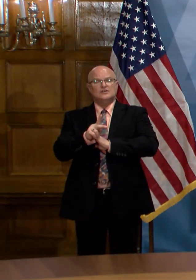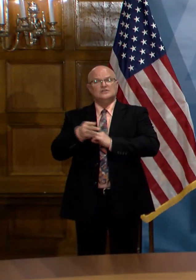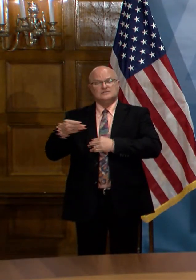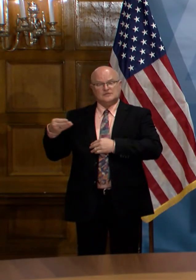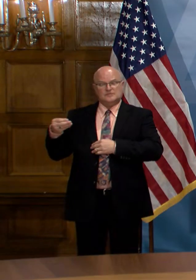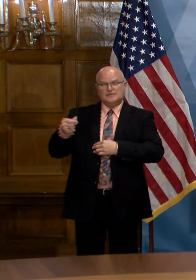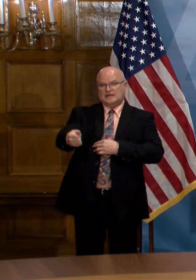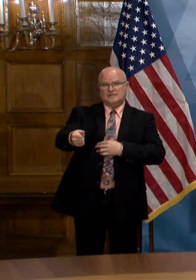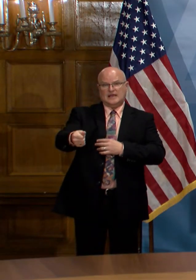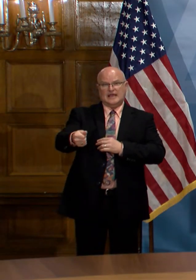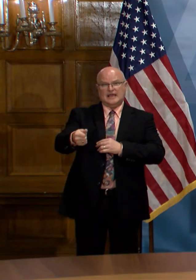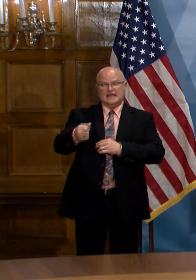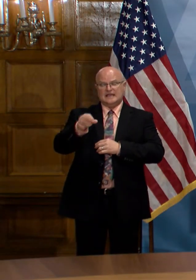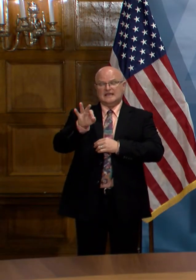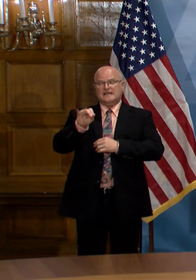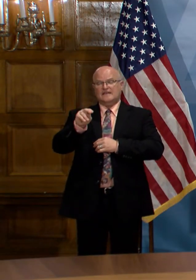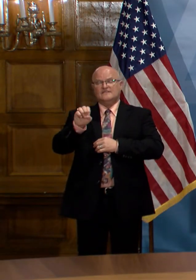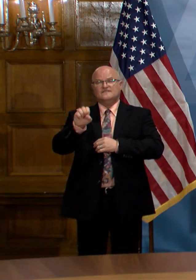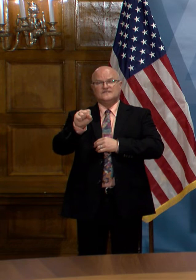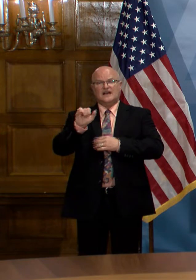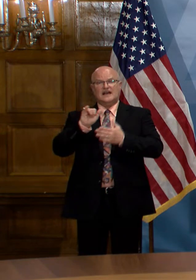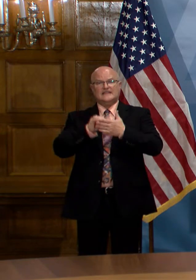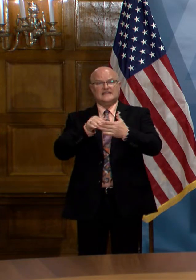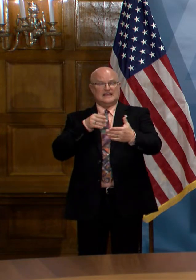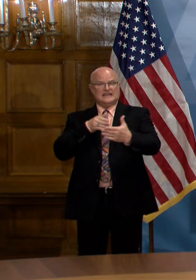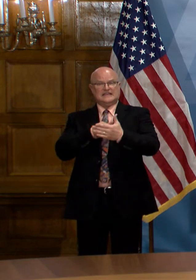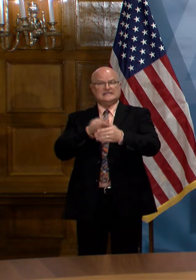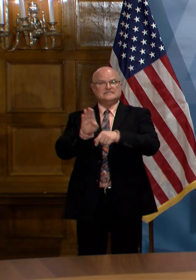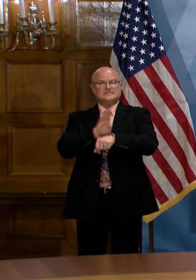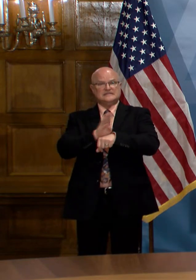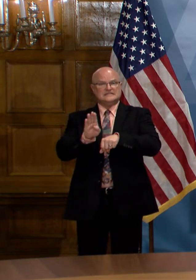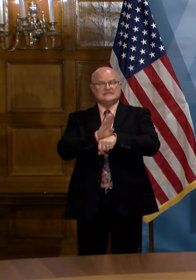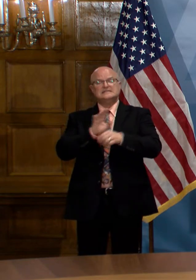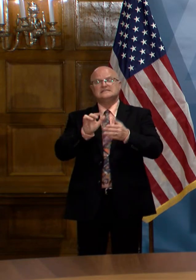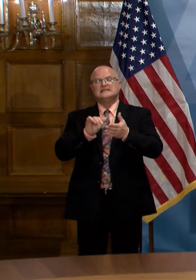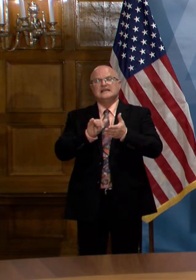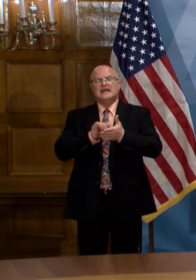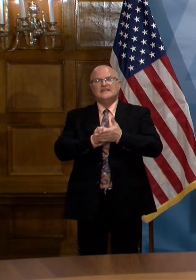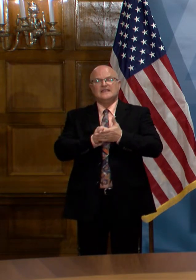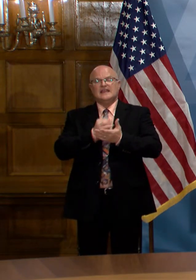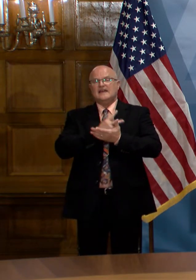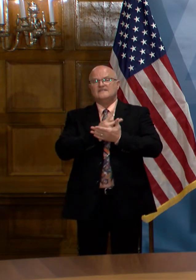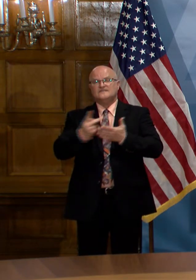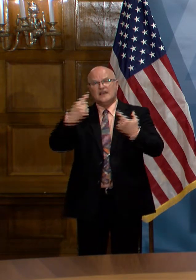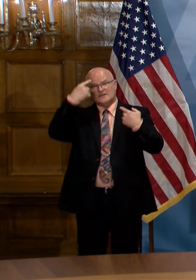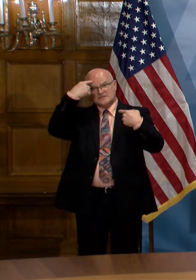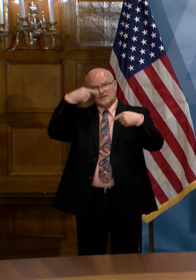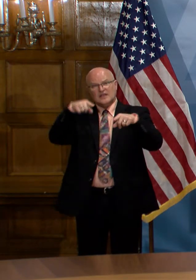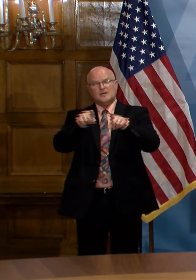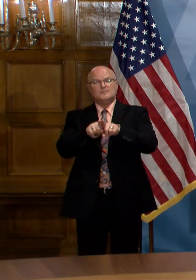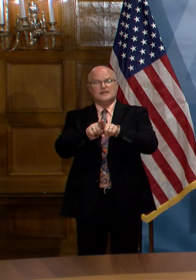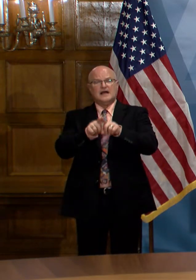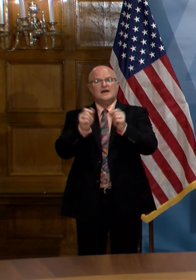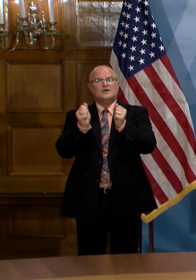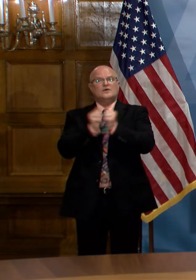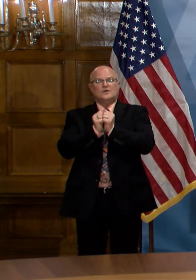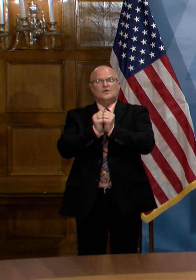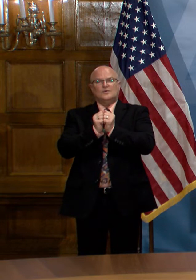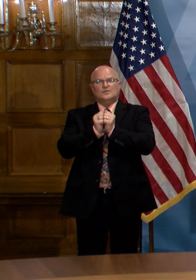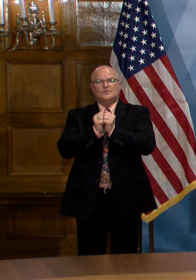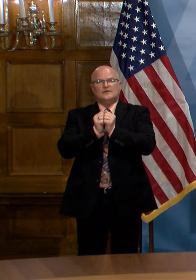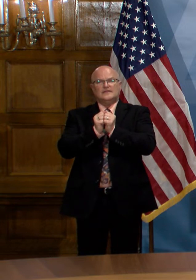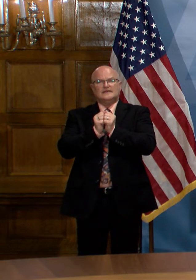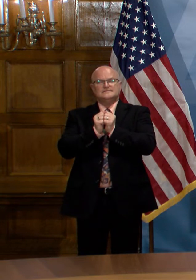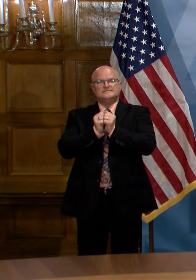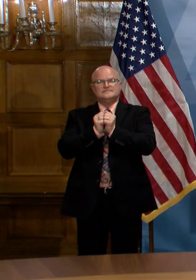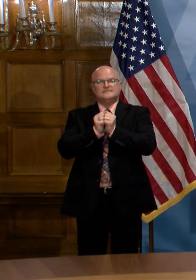refund fines that have been levied against businesses that have failed to comply with